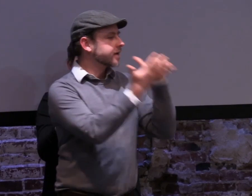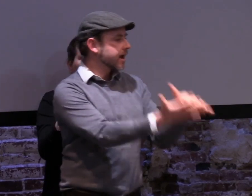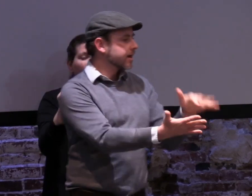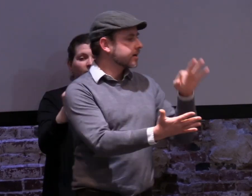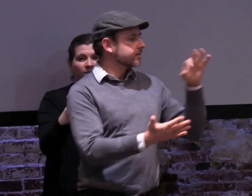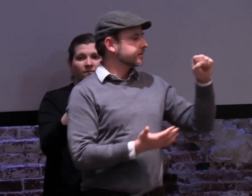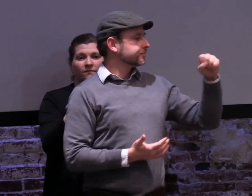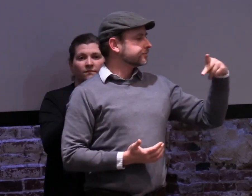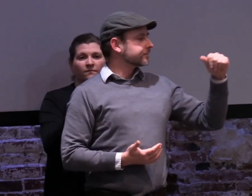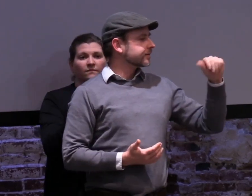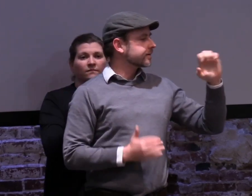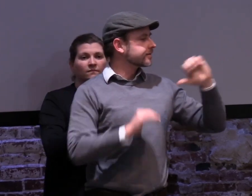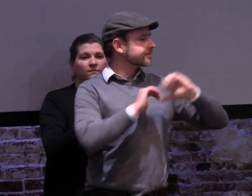with SSP work